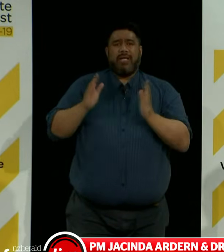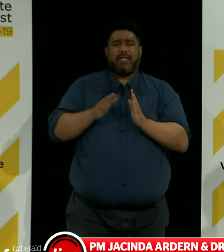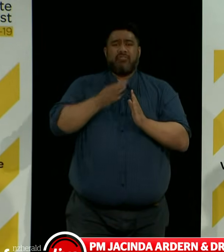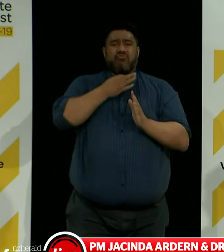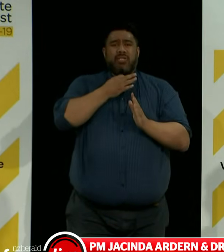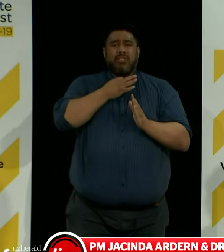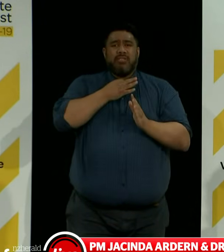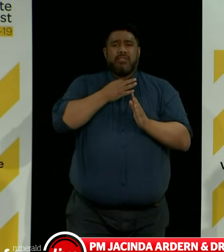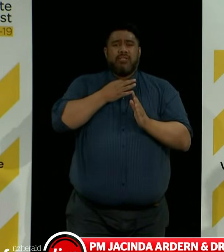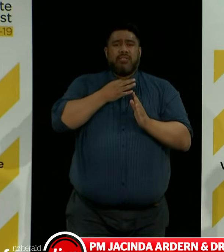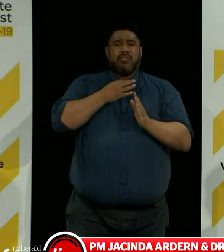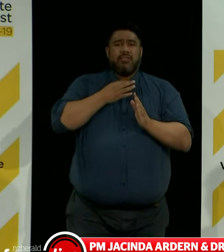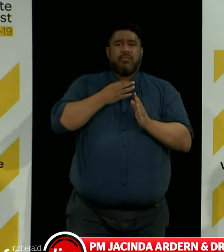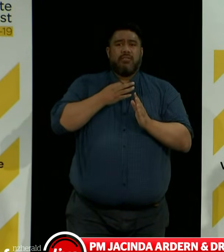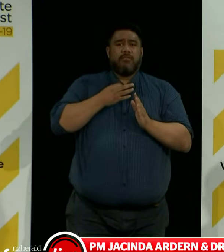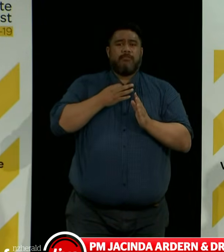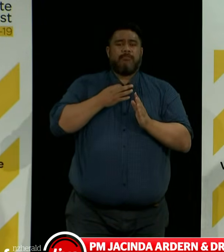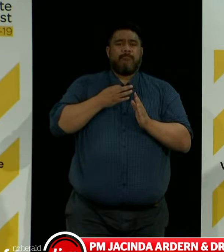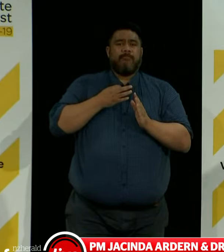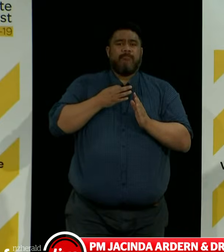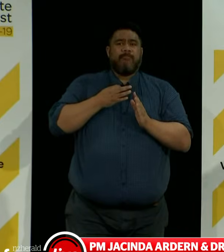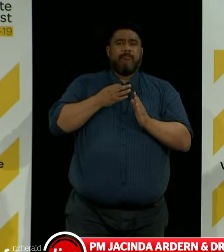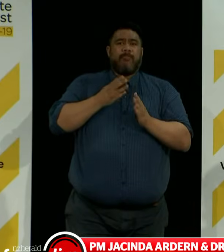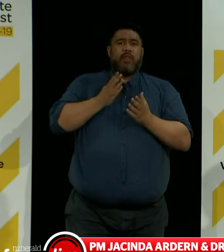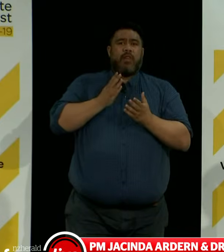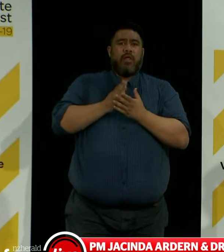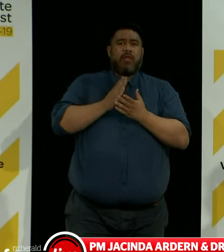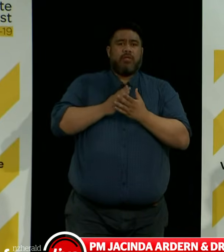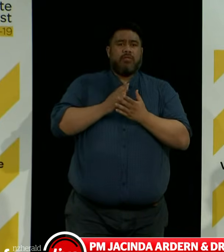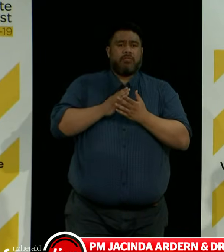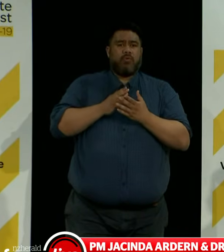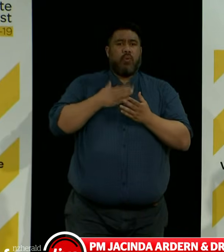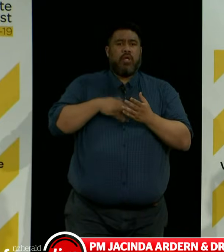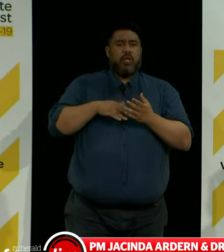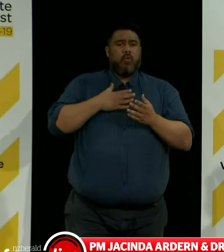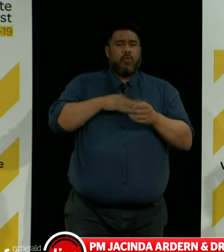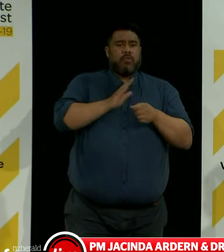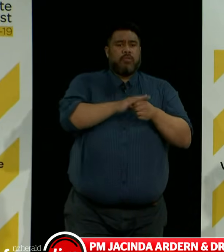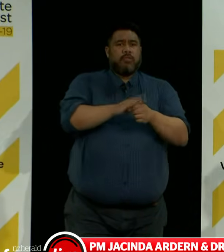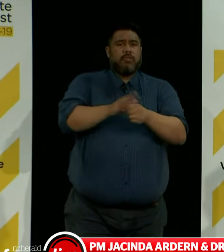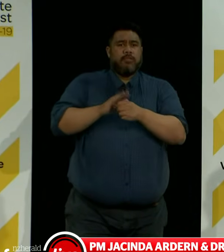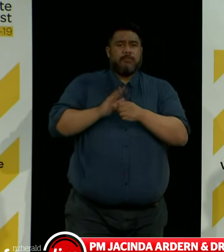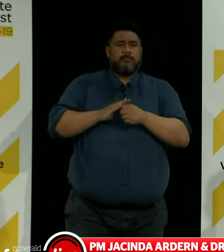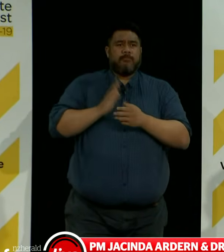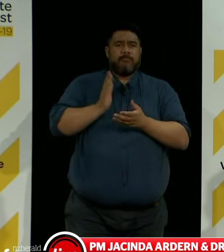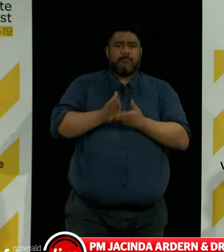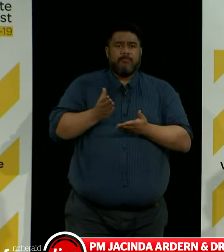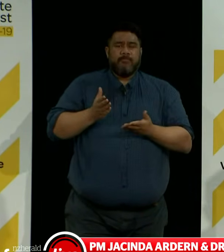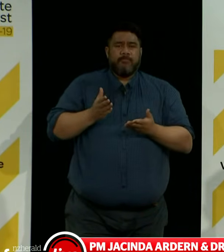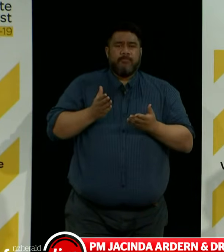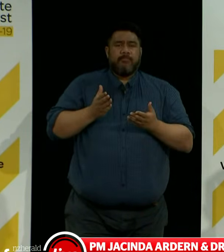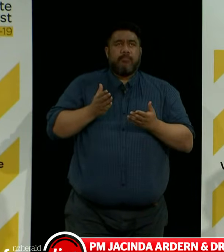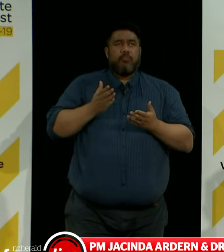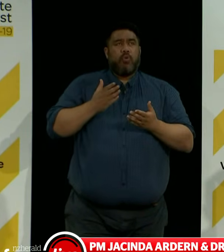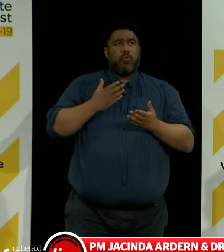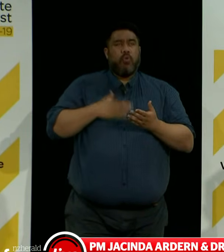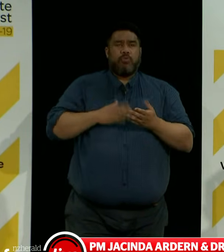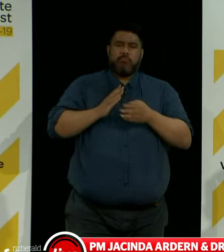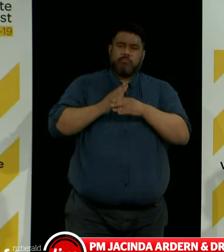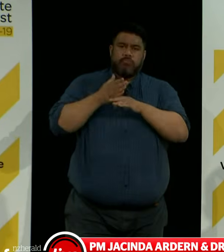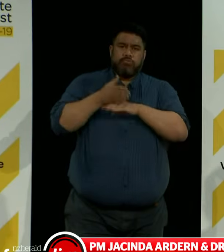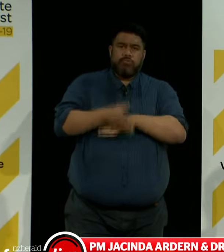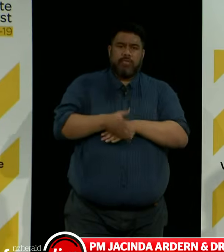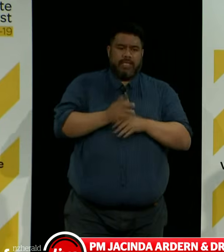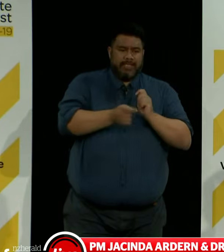and the hallmarks of an elimination approach are keep it out and stamp it out. We are going after every case. We are putting a lot of effort